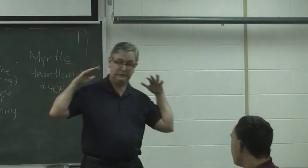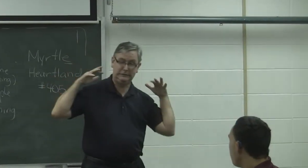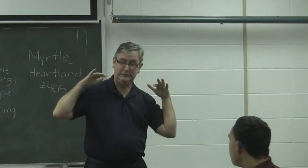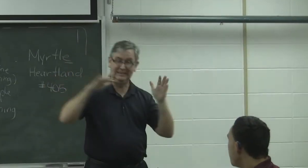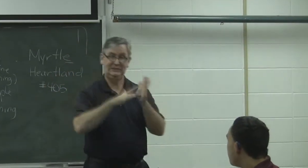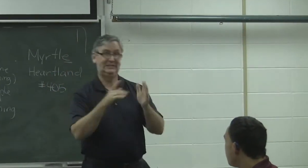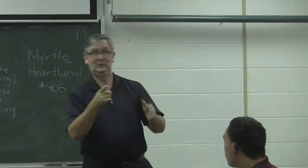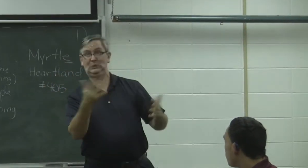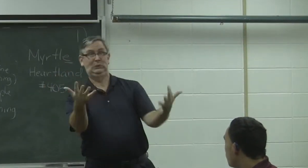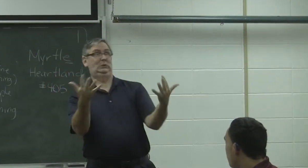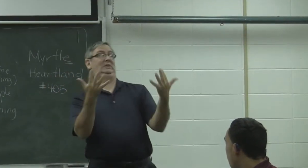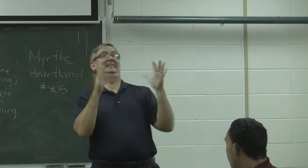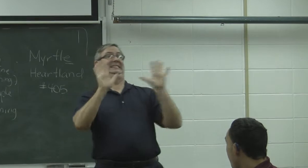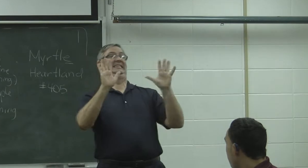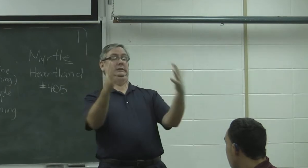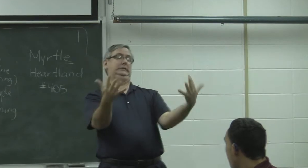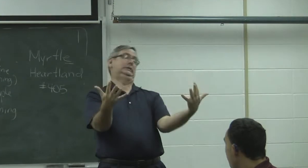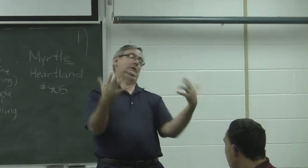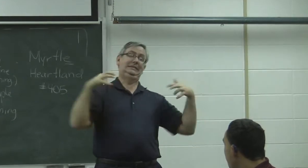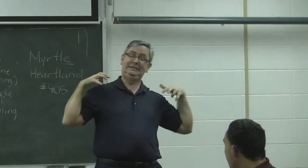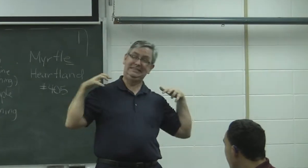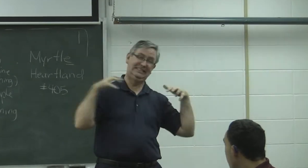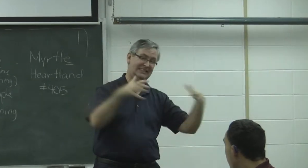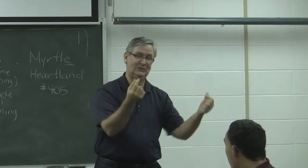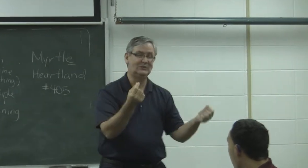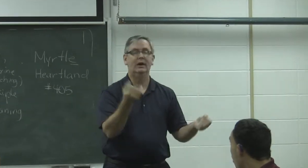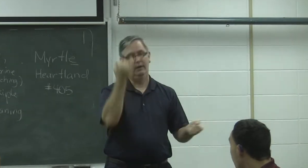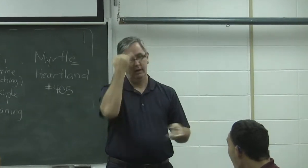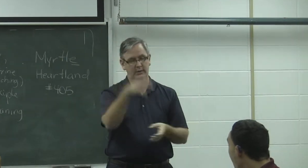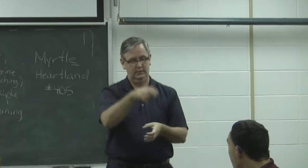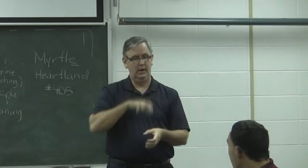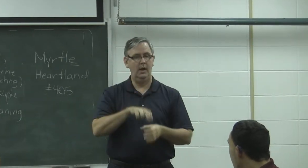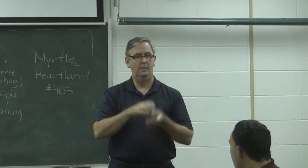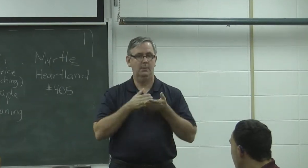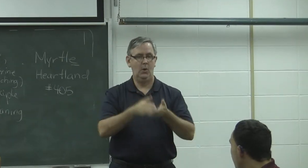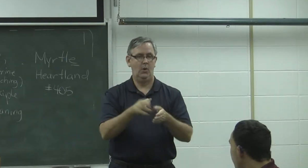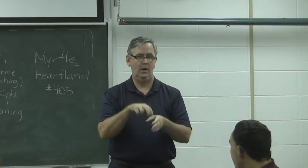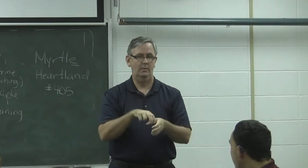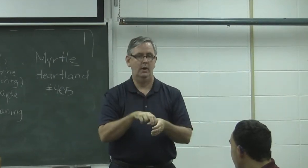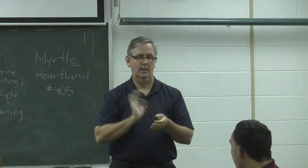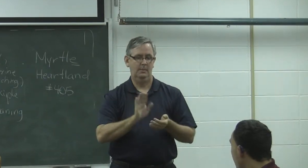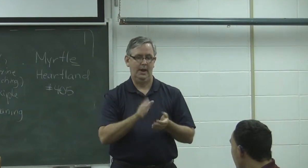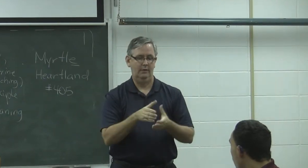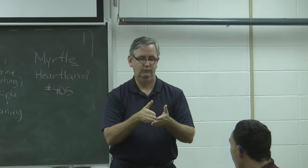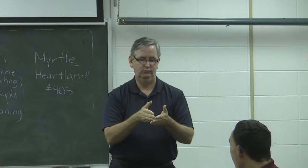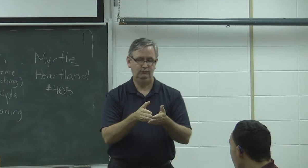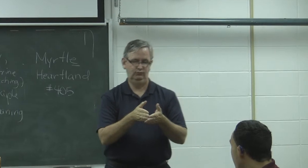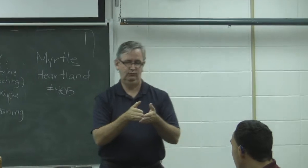There were many people that were surrounding Jesus. It was a crowd. So Jesus went out into a